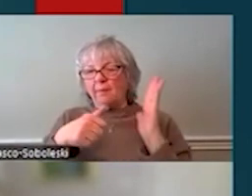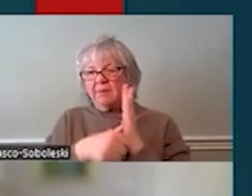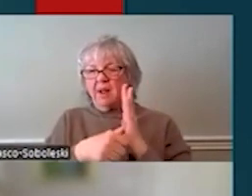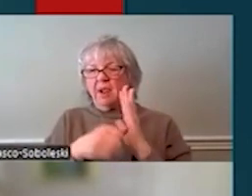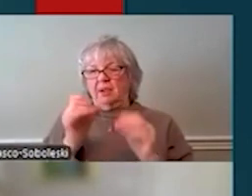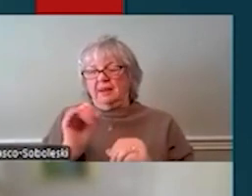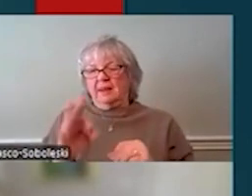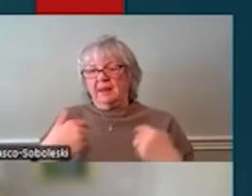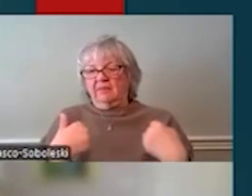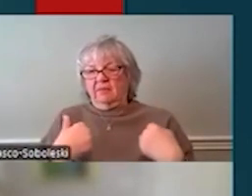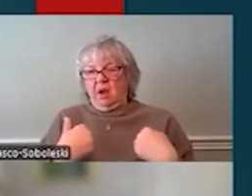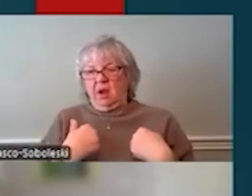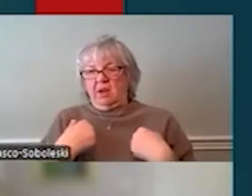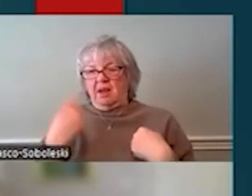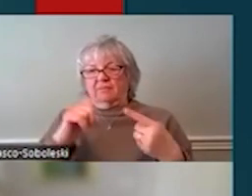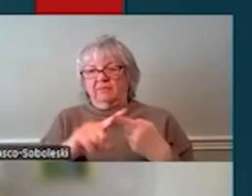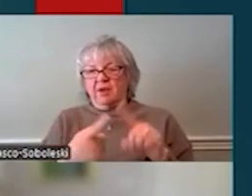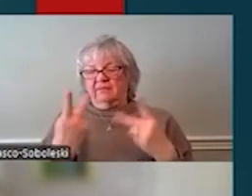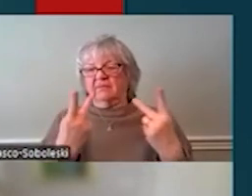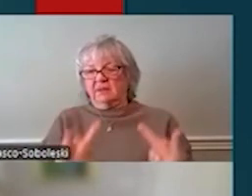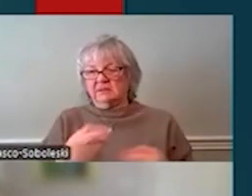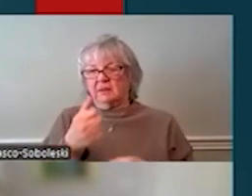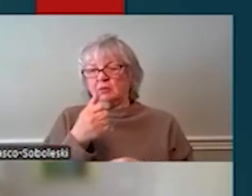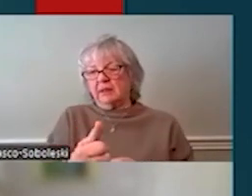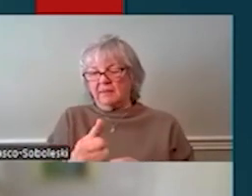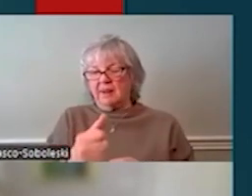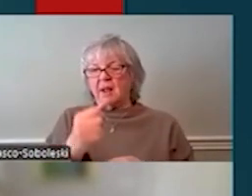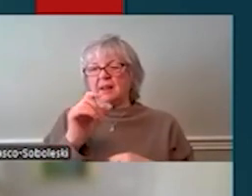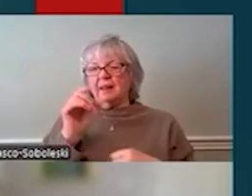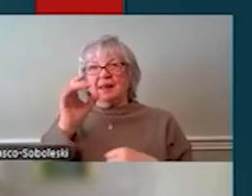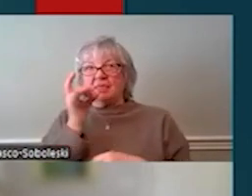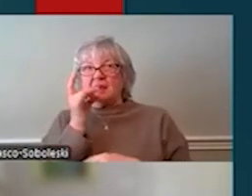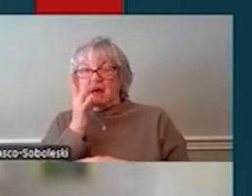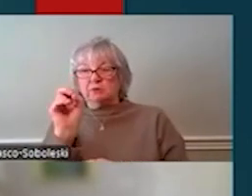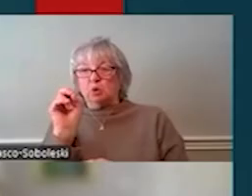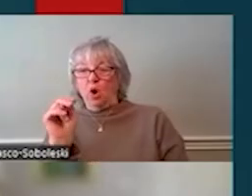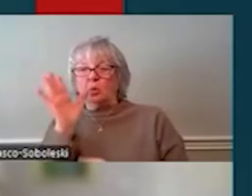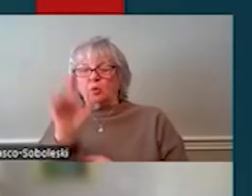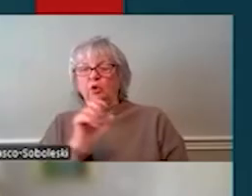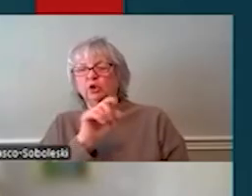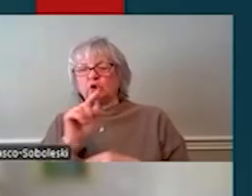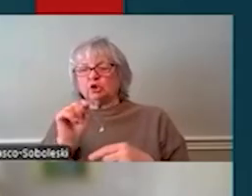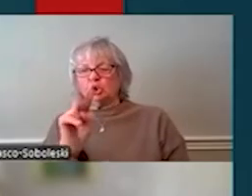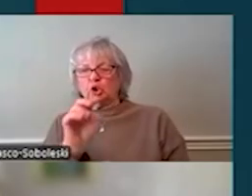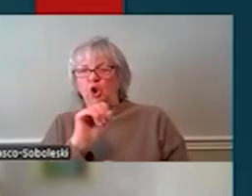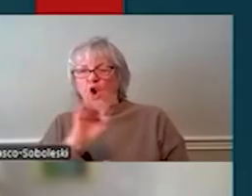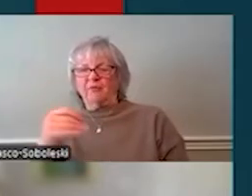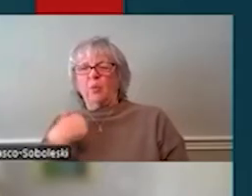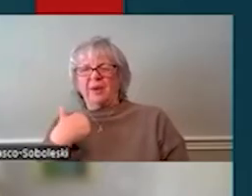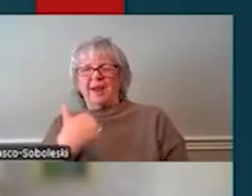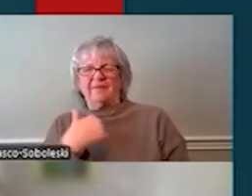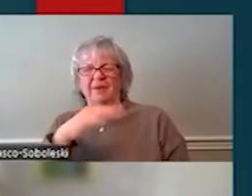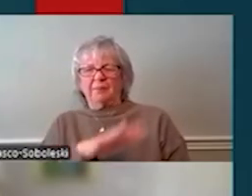wired in. I've got the alarm system for the doorbell, that if a friend comes to visit, they can ring the doorbell,